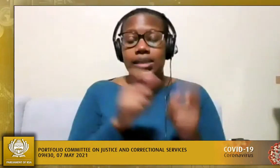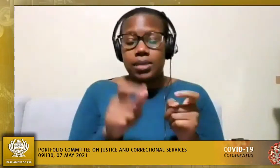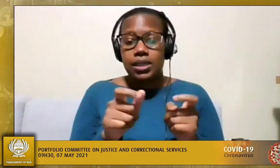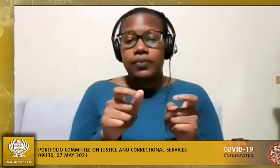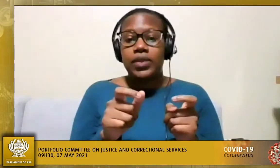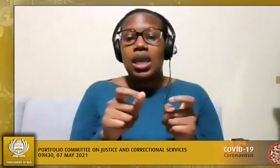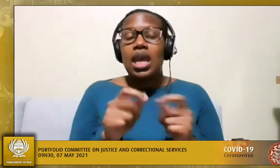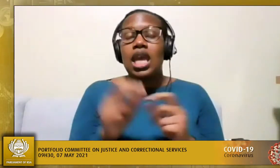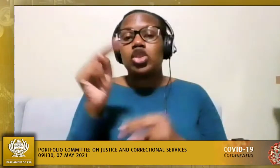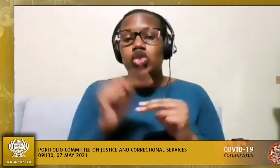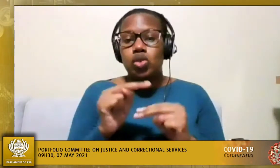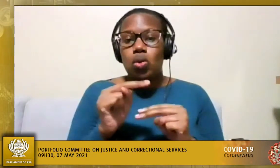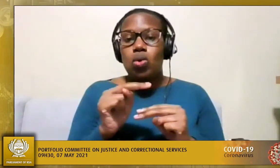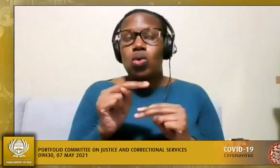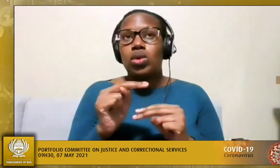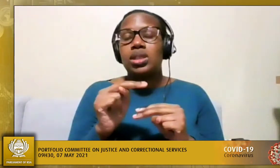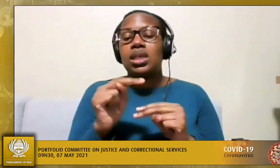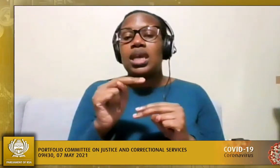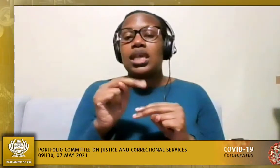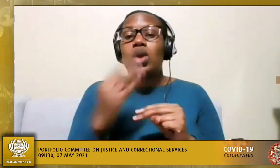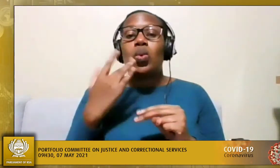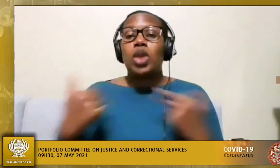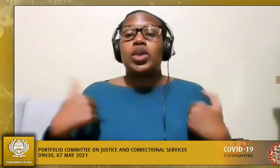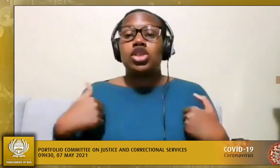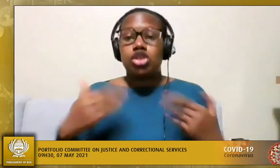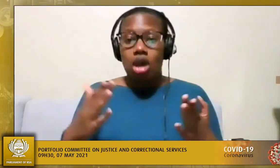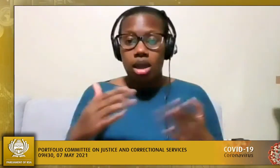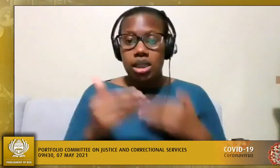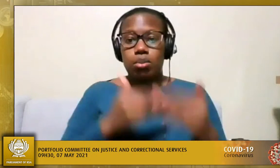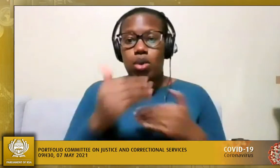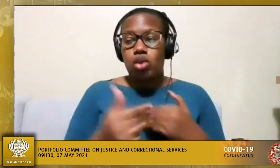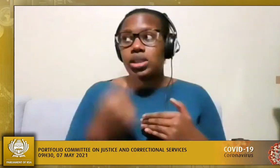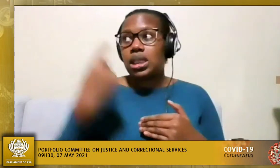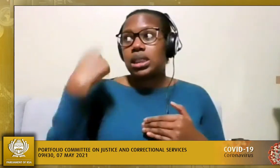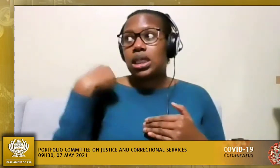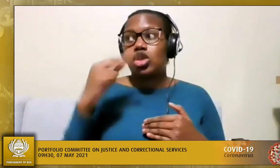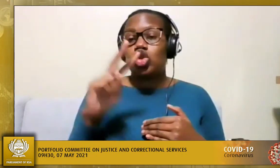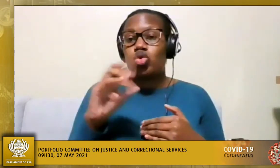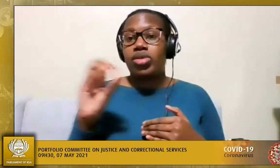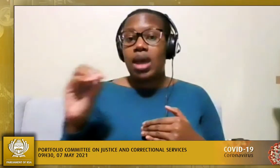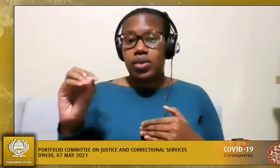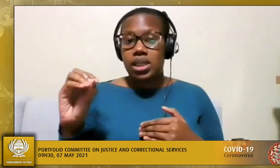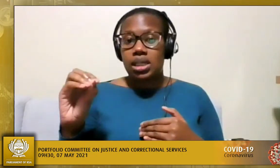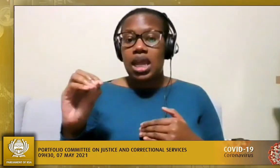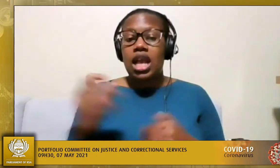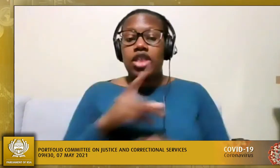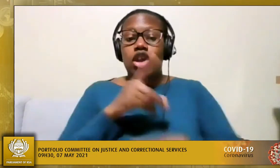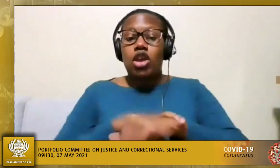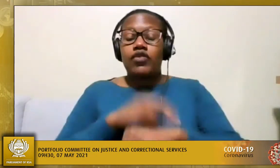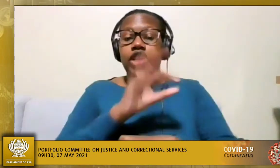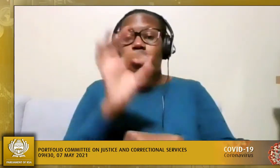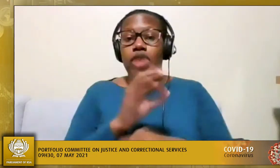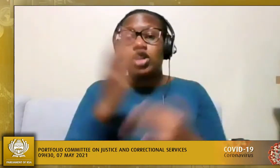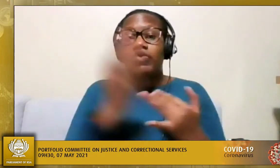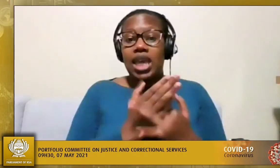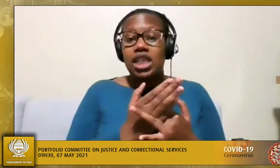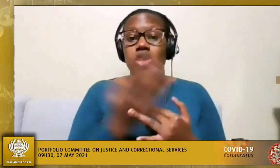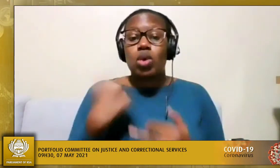in a short reflection that when we started this process in 2000 at that stage the conviction rate of those cases stood at